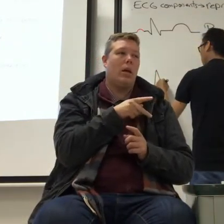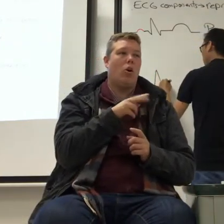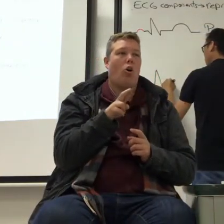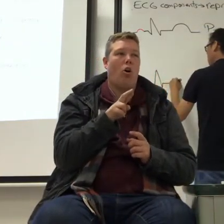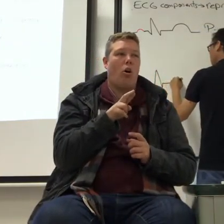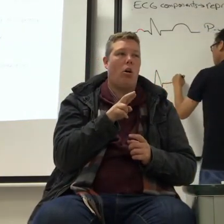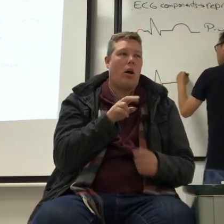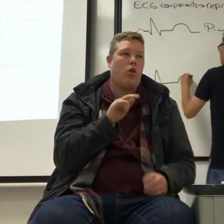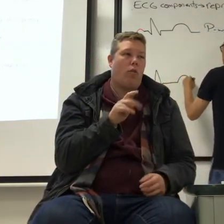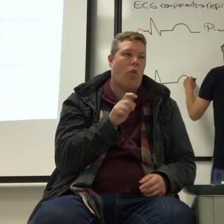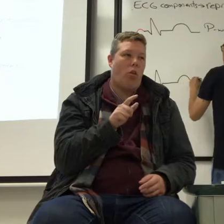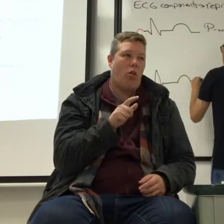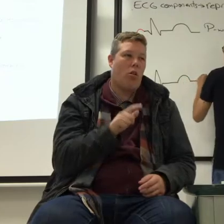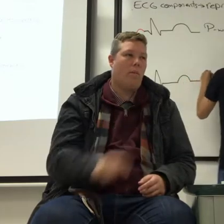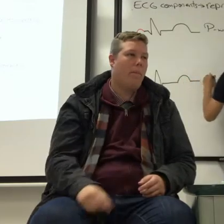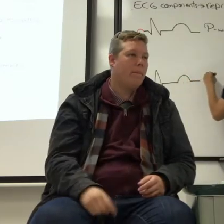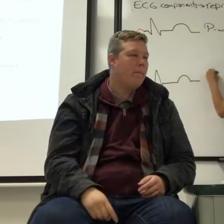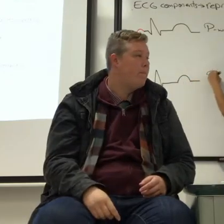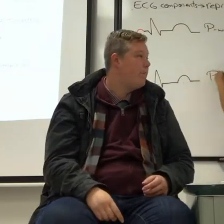here.